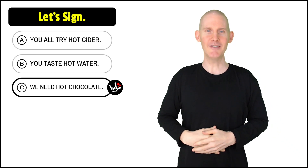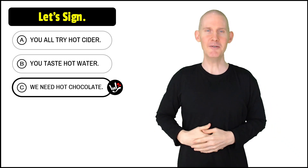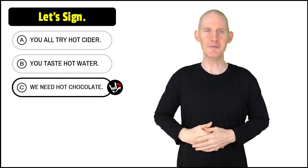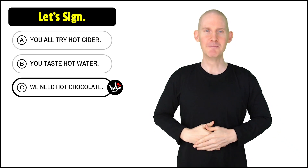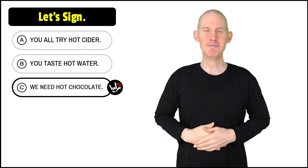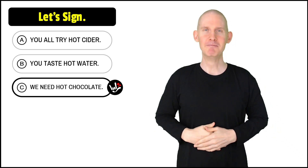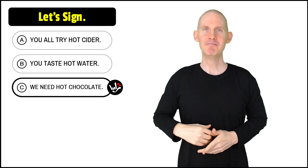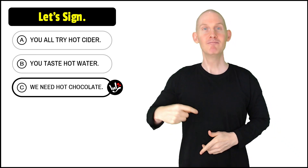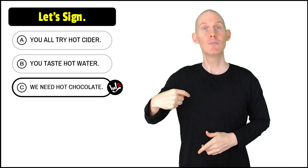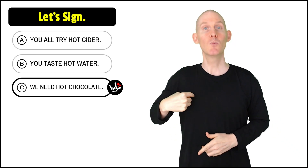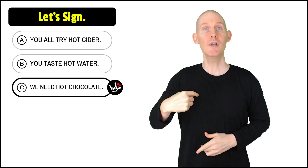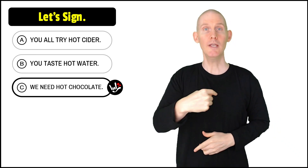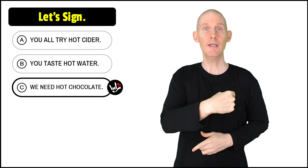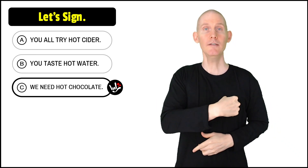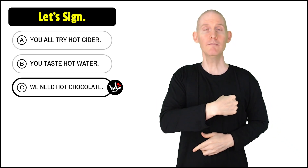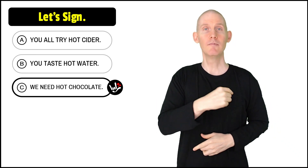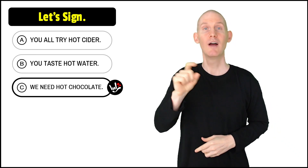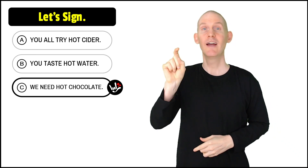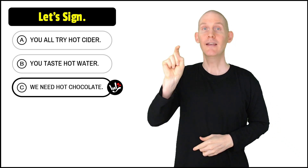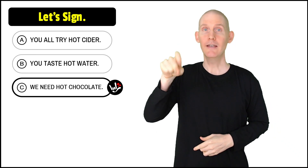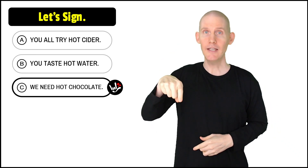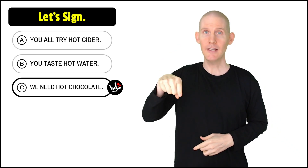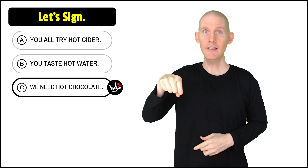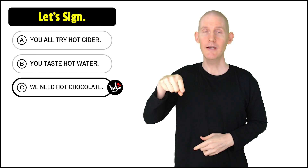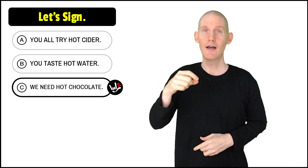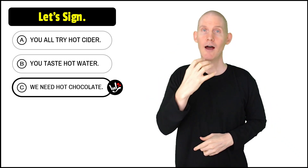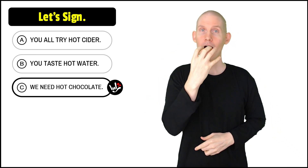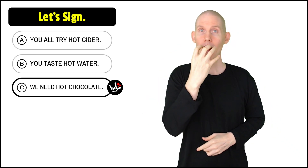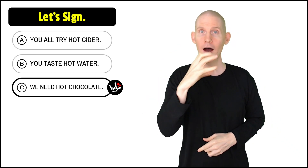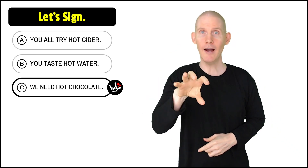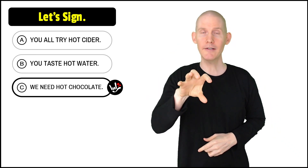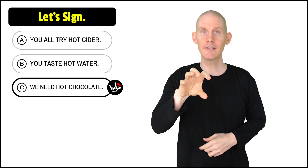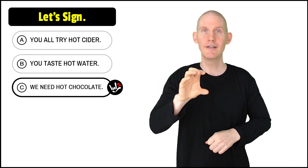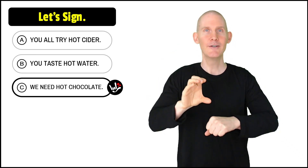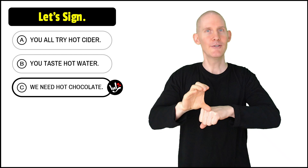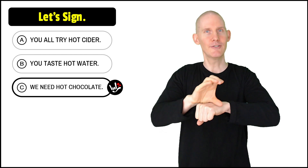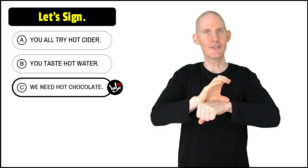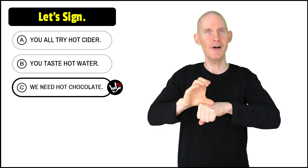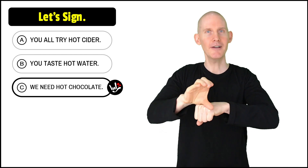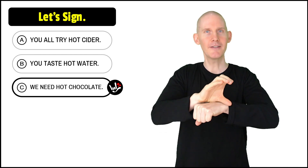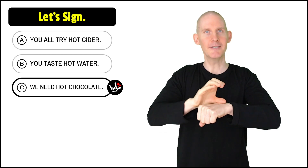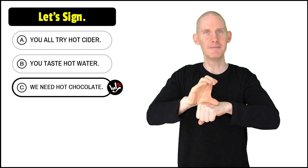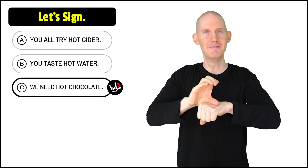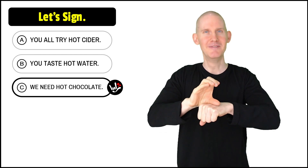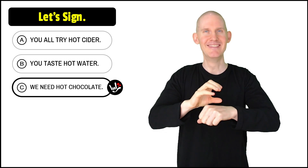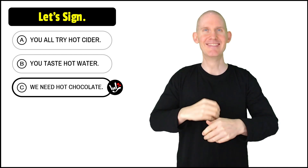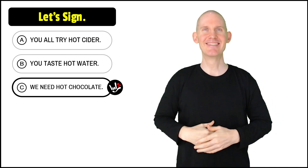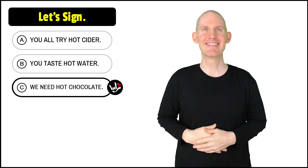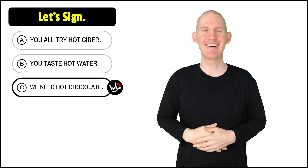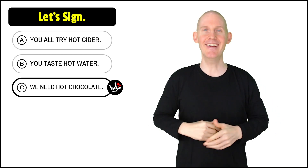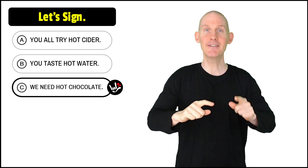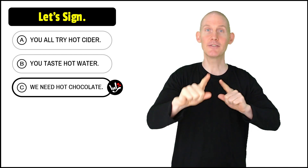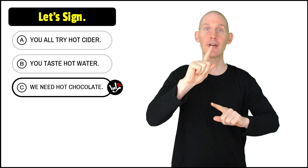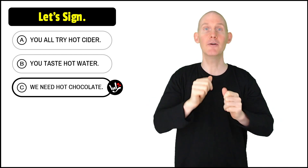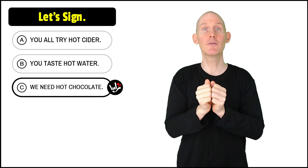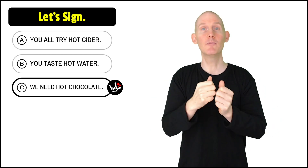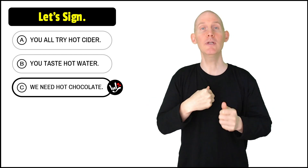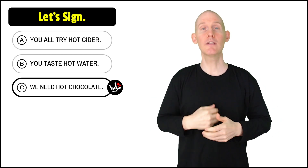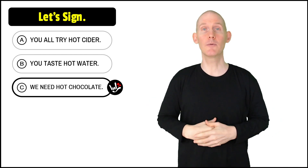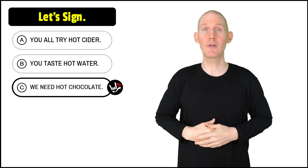do. We need hot chocolate. All right, sign with me a little bit